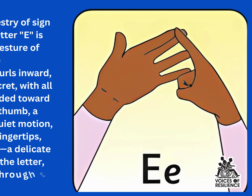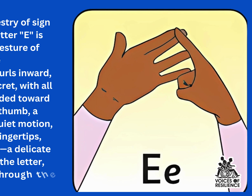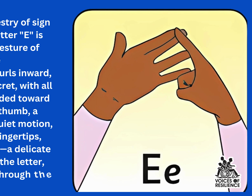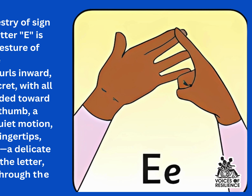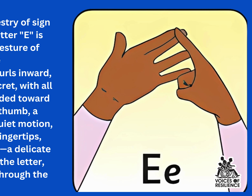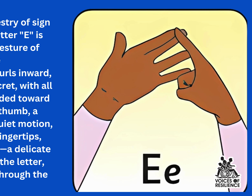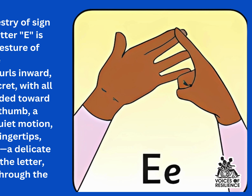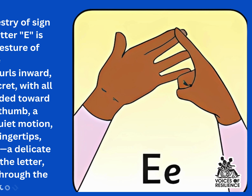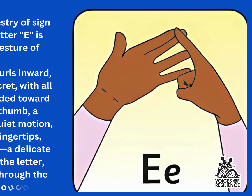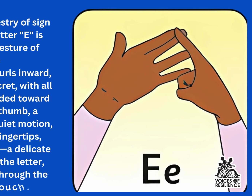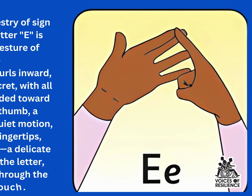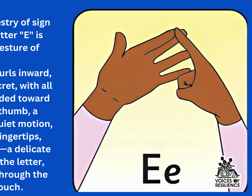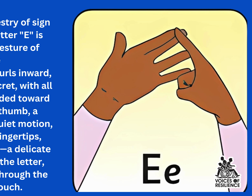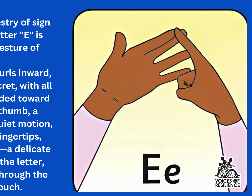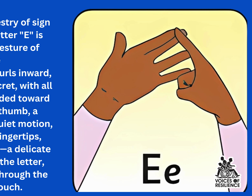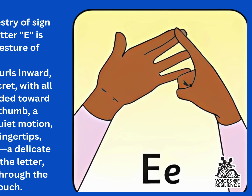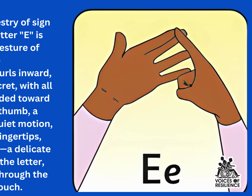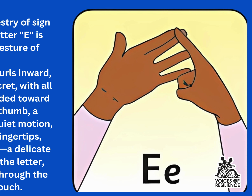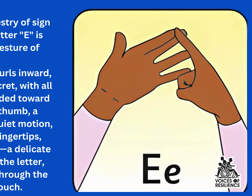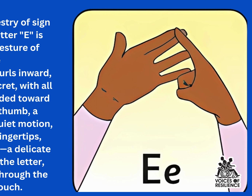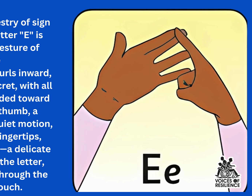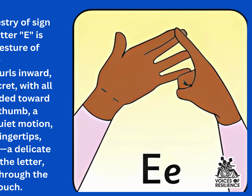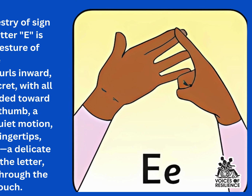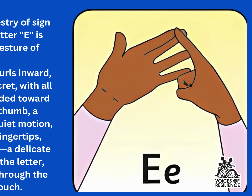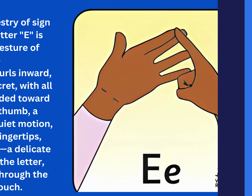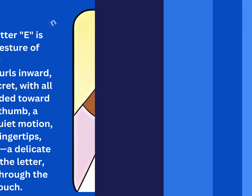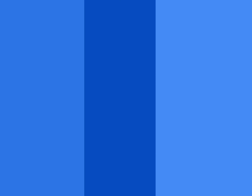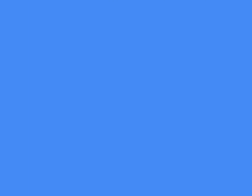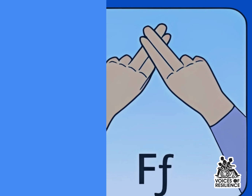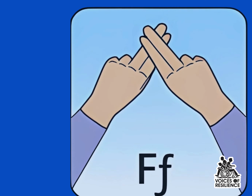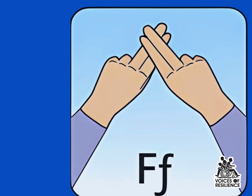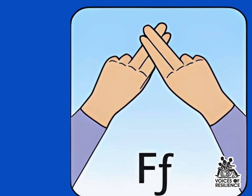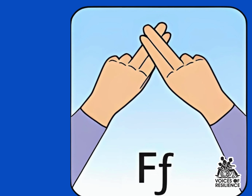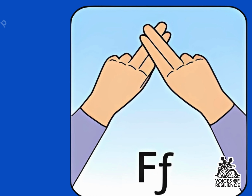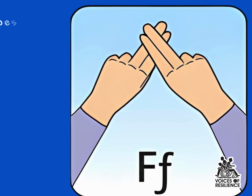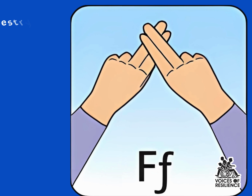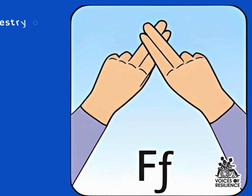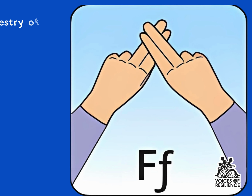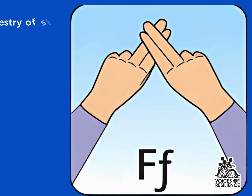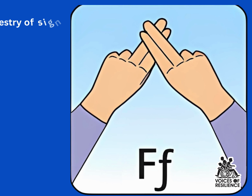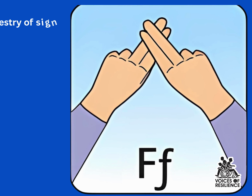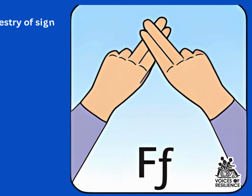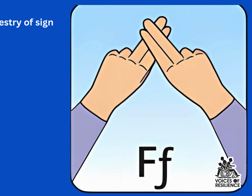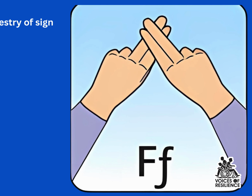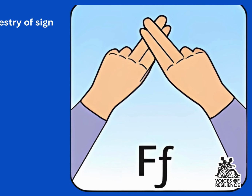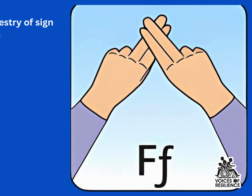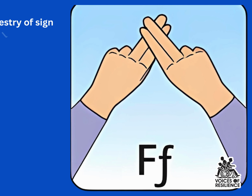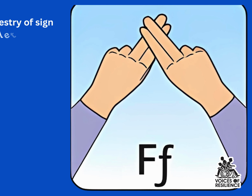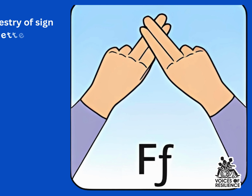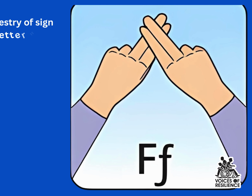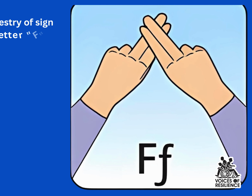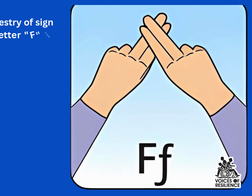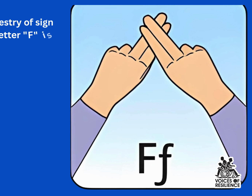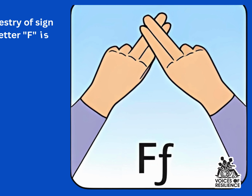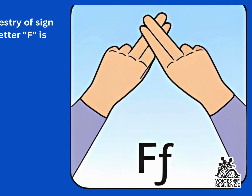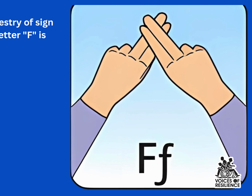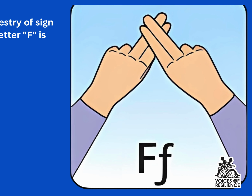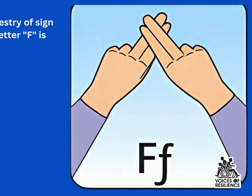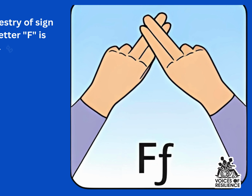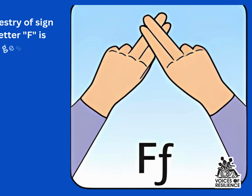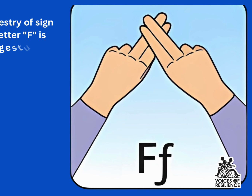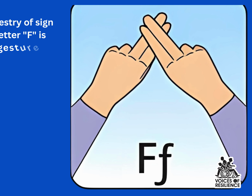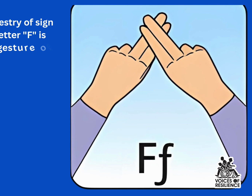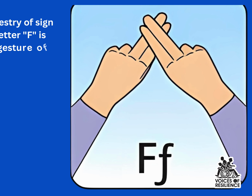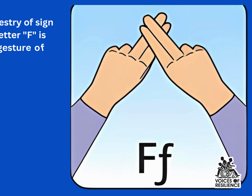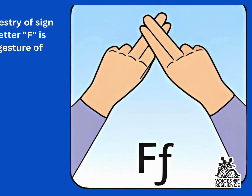a quiet yet striking expression in the language of hands. In the lyrical tapestry of sign language, the letter F